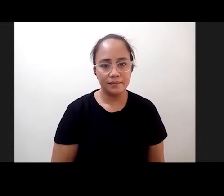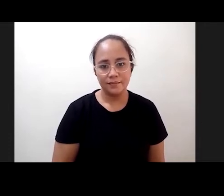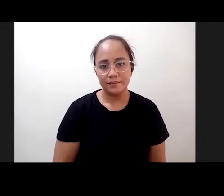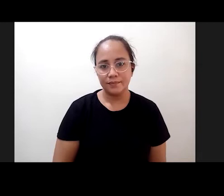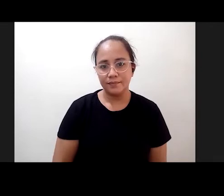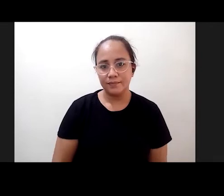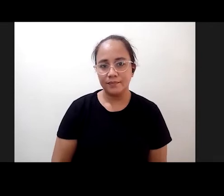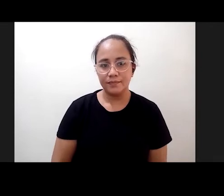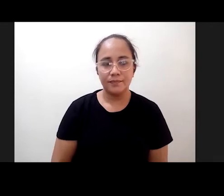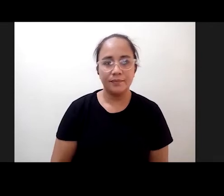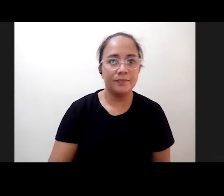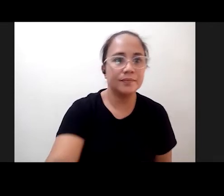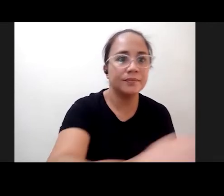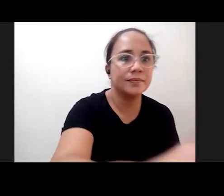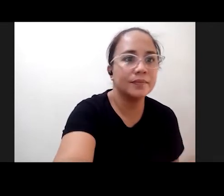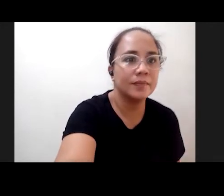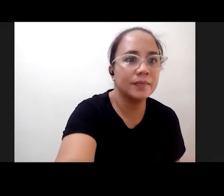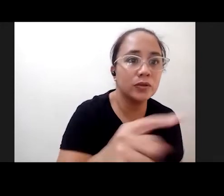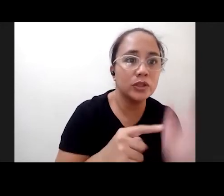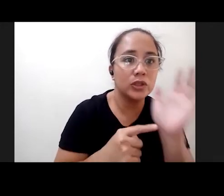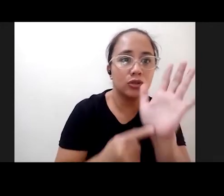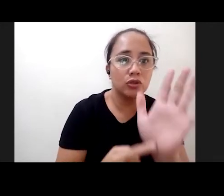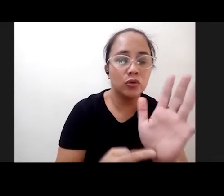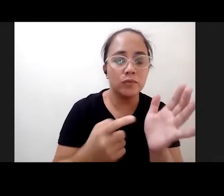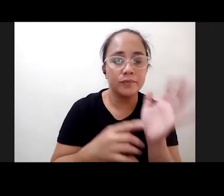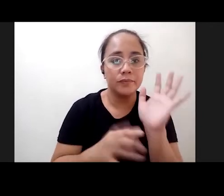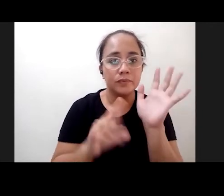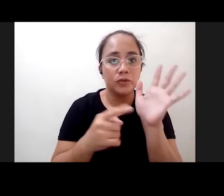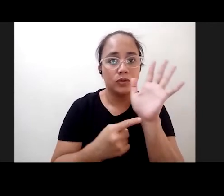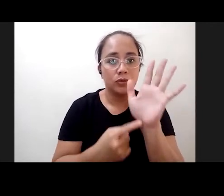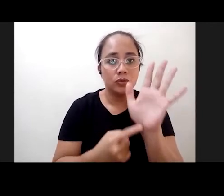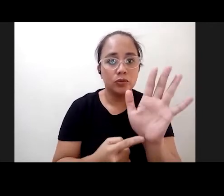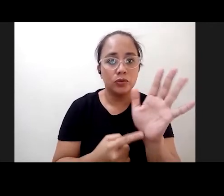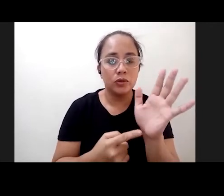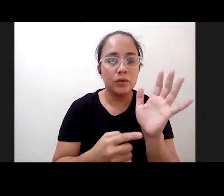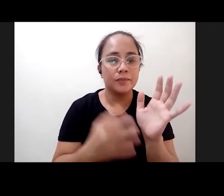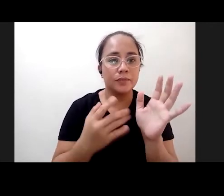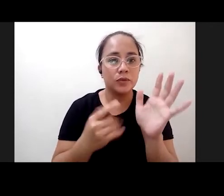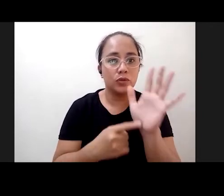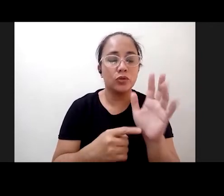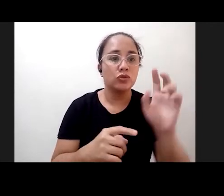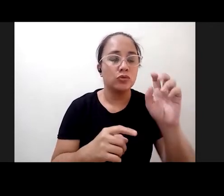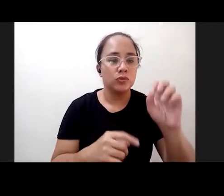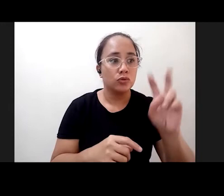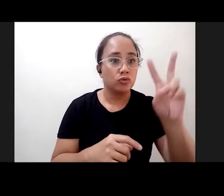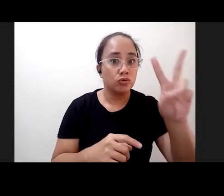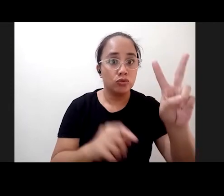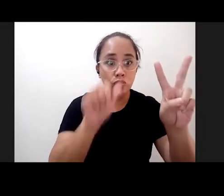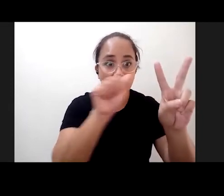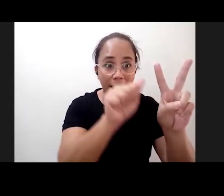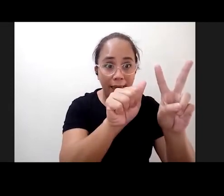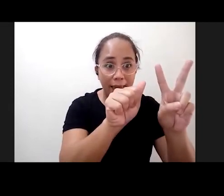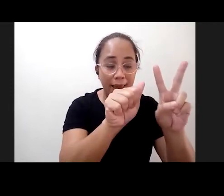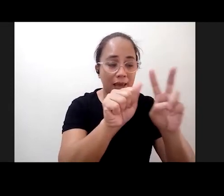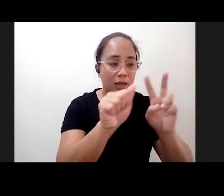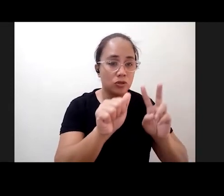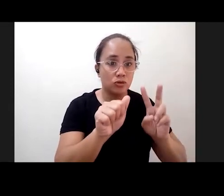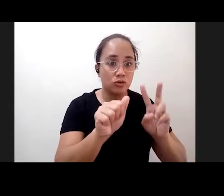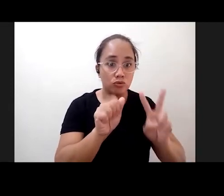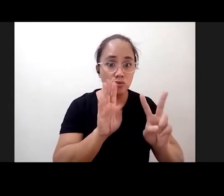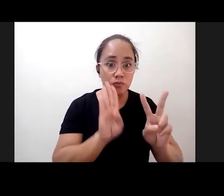So just indicate the best translation for both 2A and 2B, because it might not be